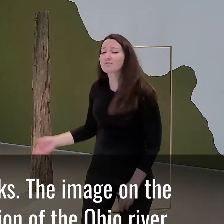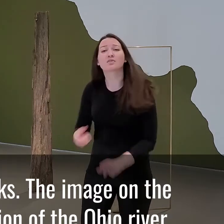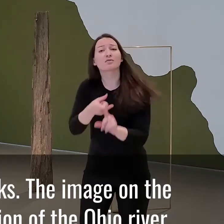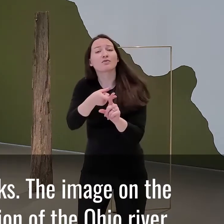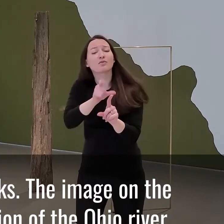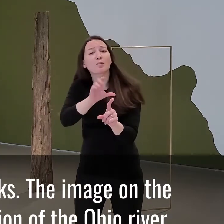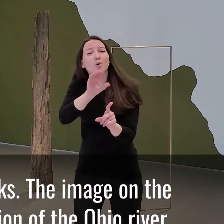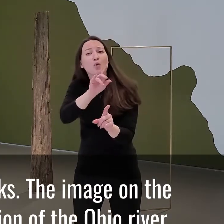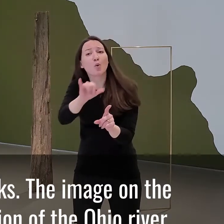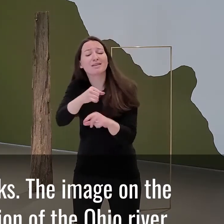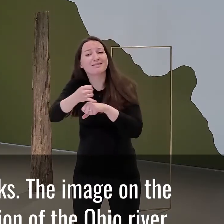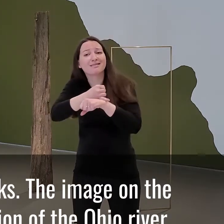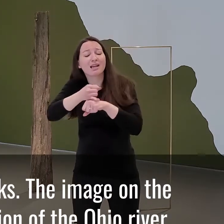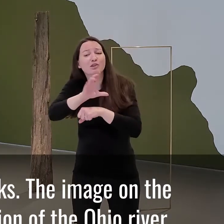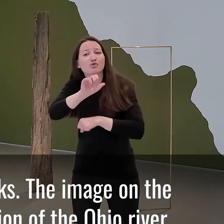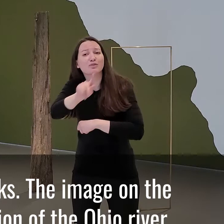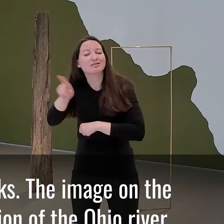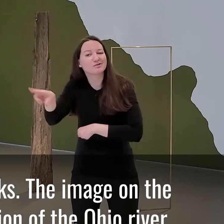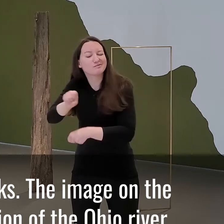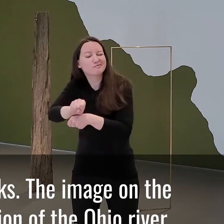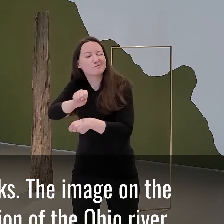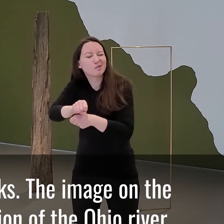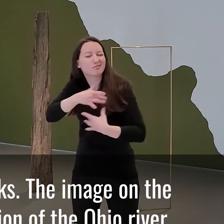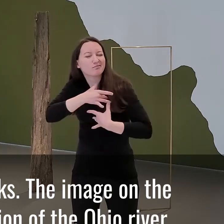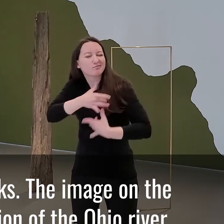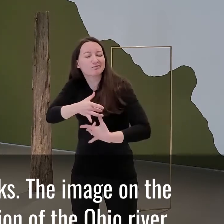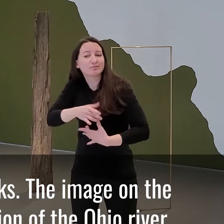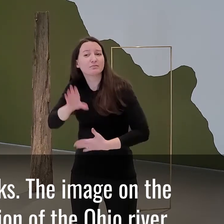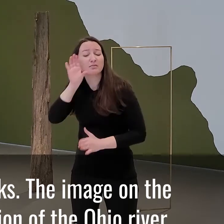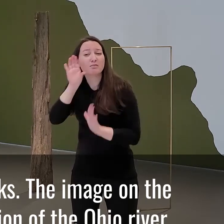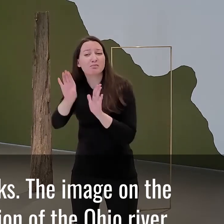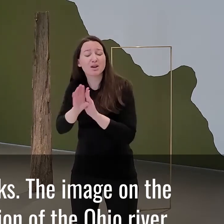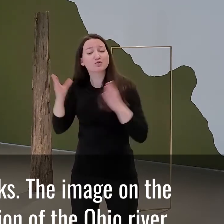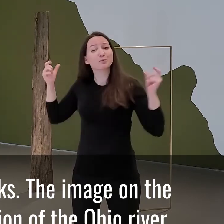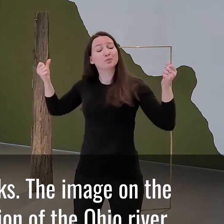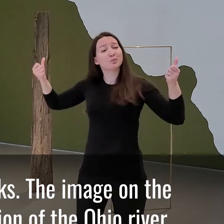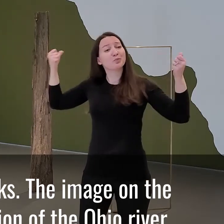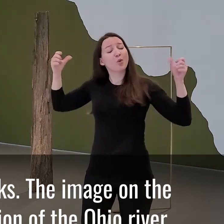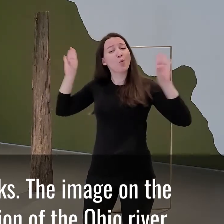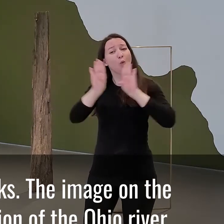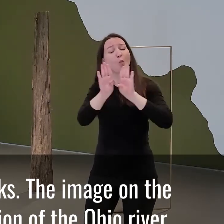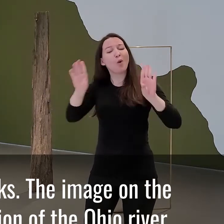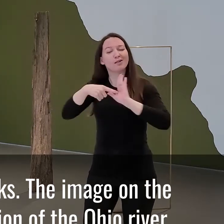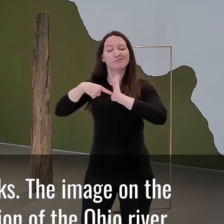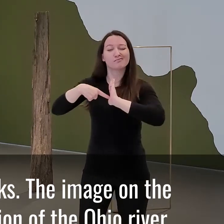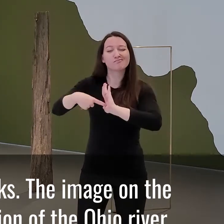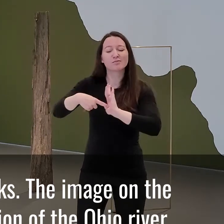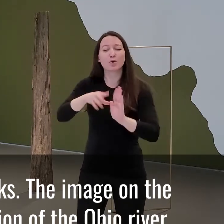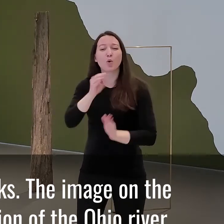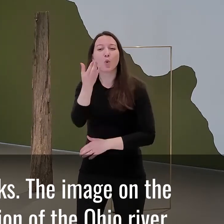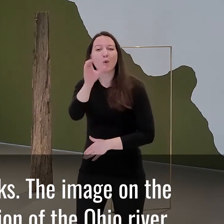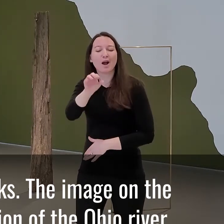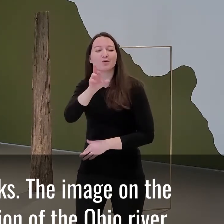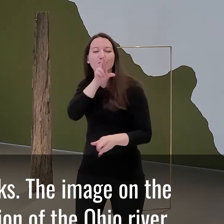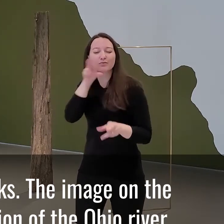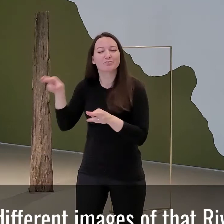artist works. The image on the wall is a representation of the Ohio River, and there